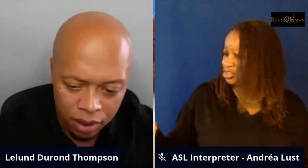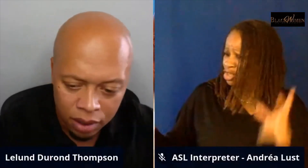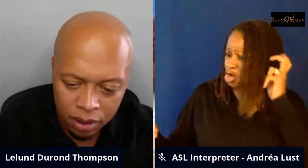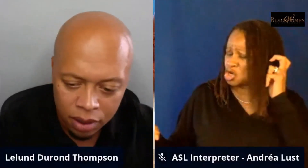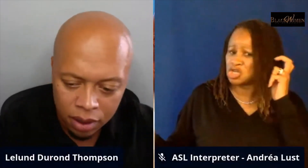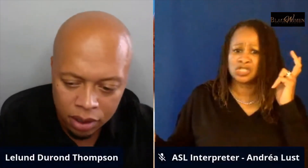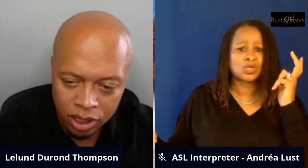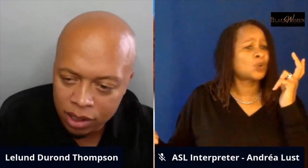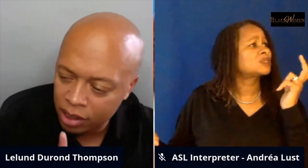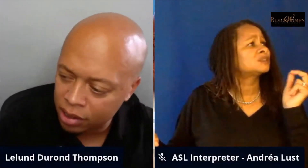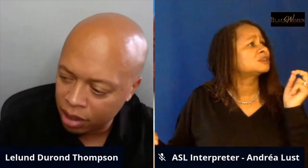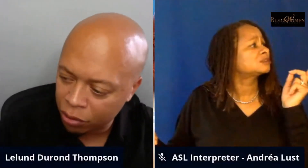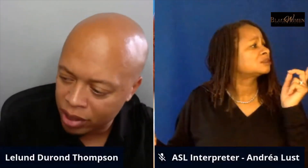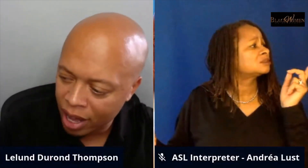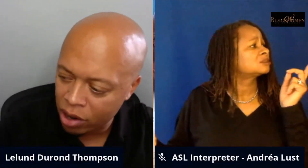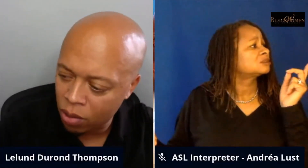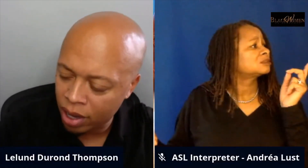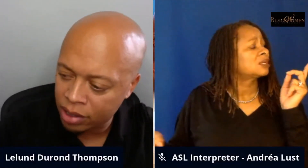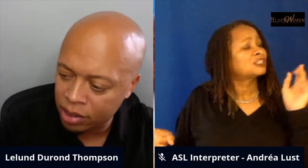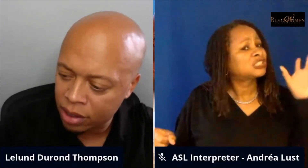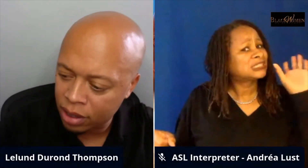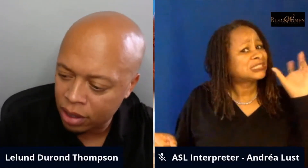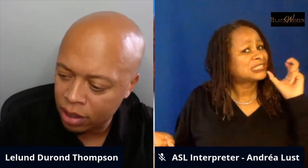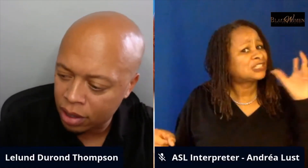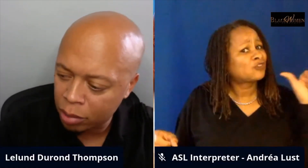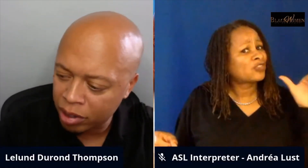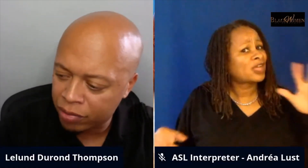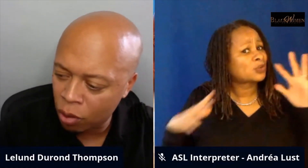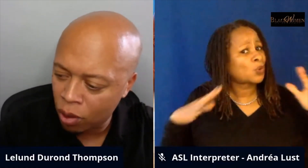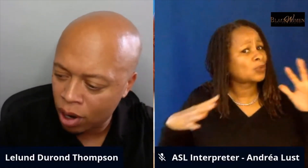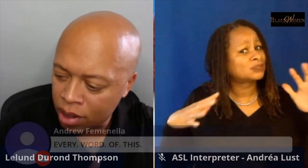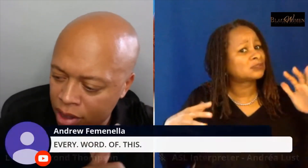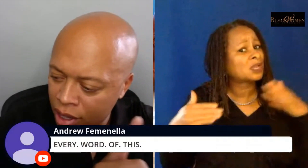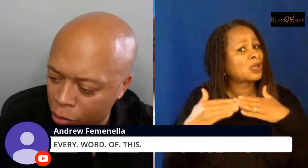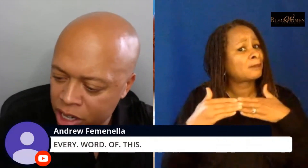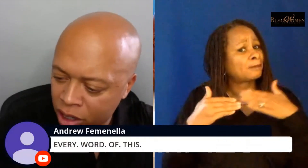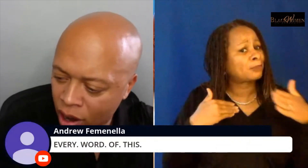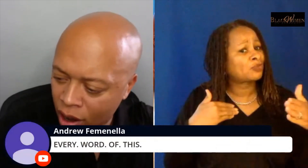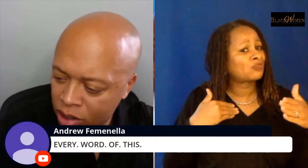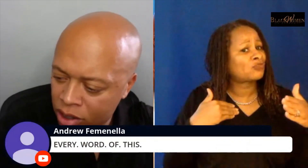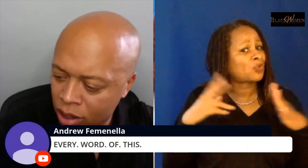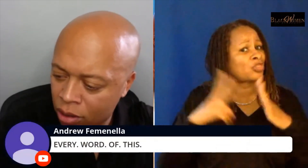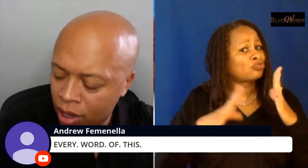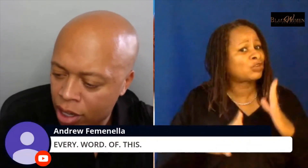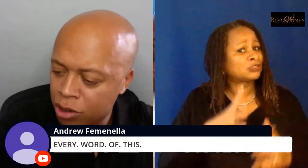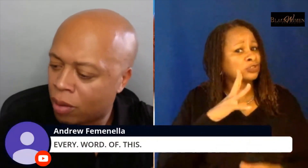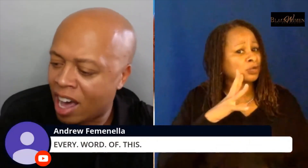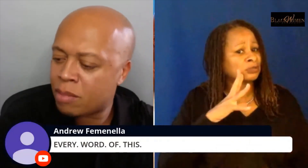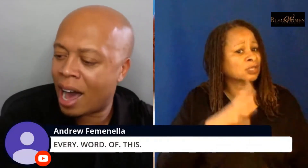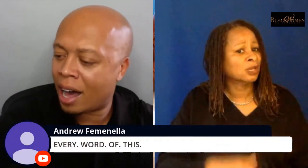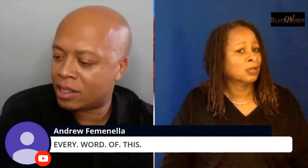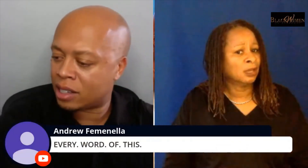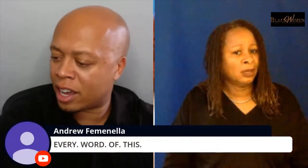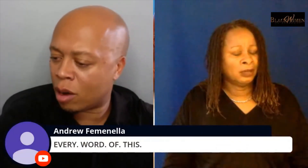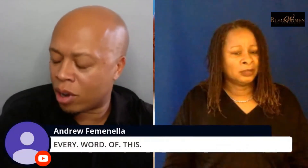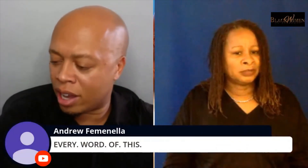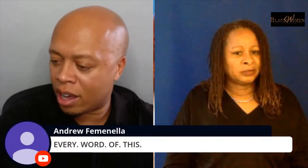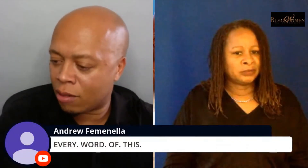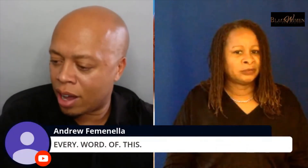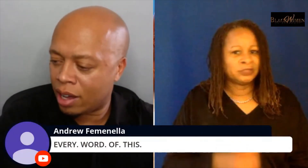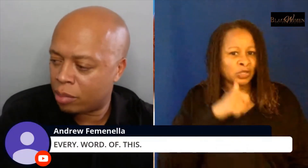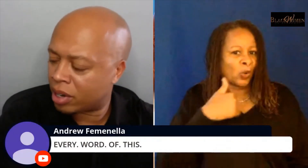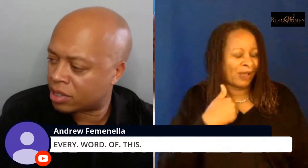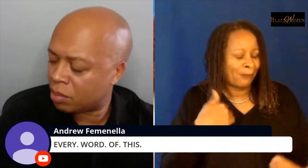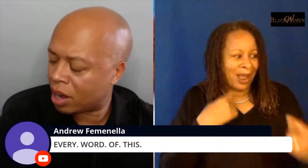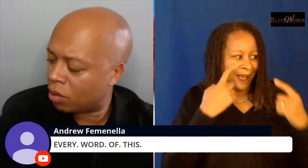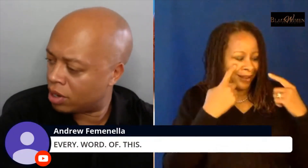noise, she's listening for that noise before the reader talks. So you don't have my eyes in the camera yet,